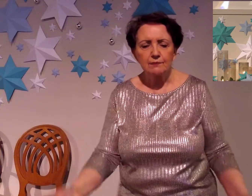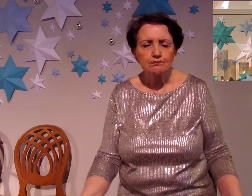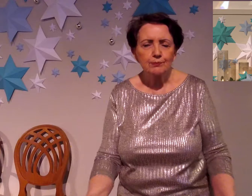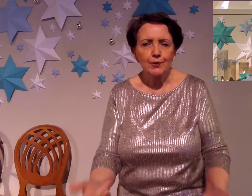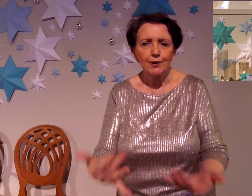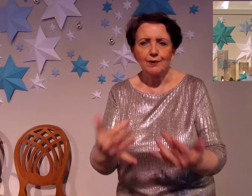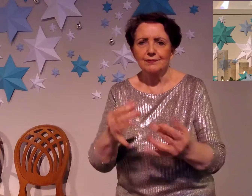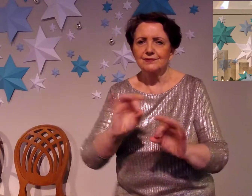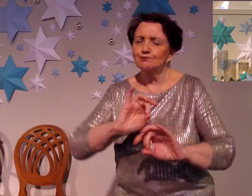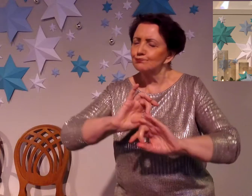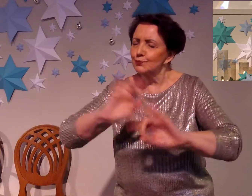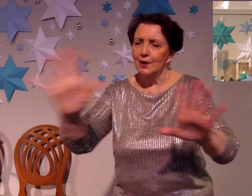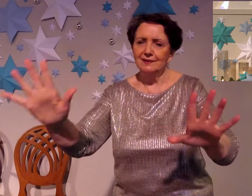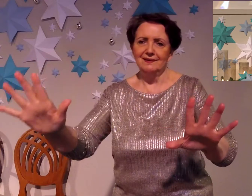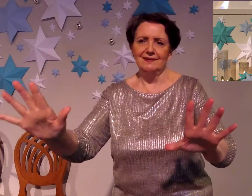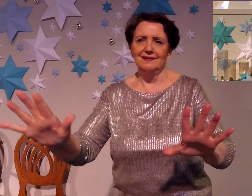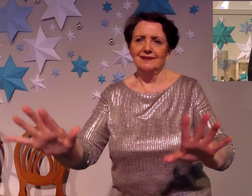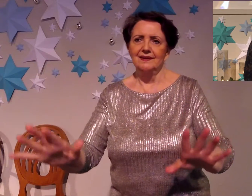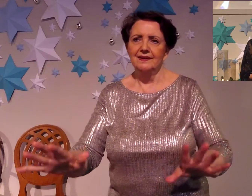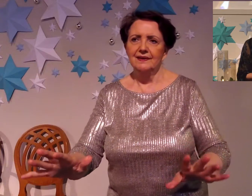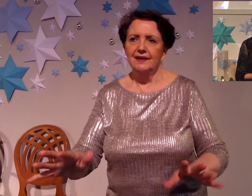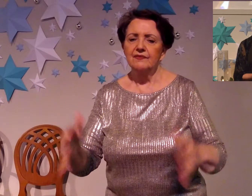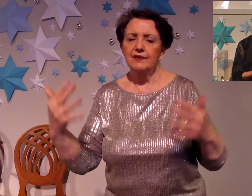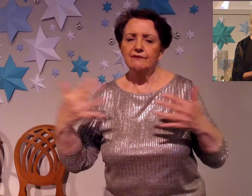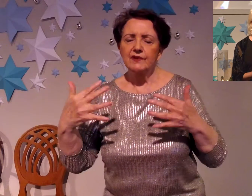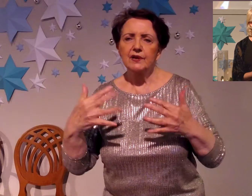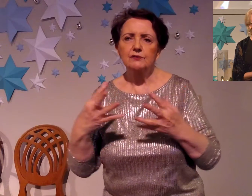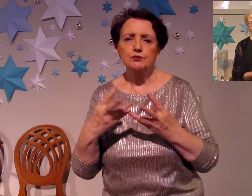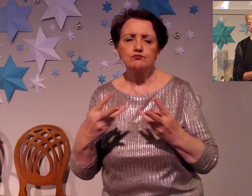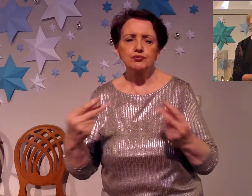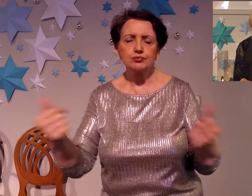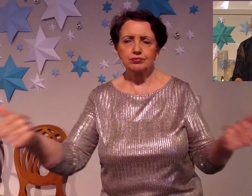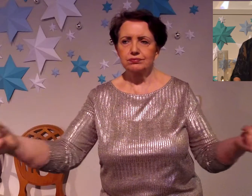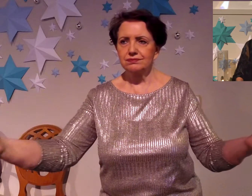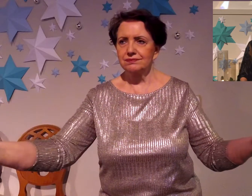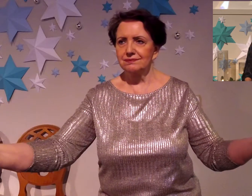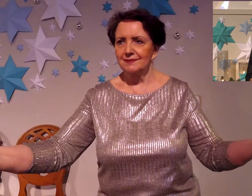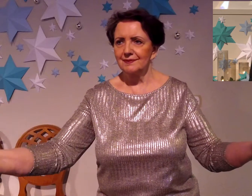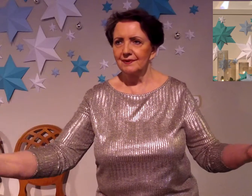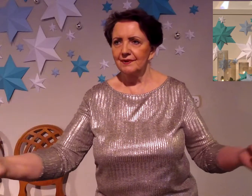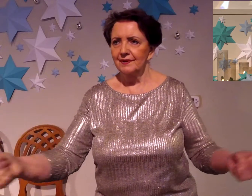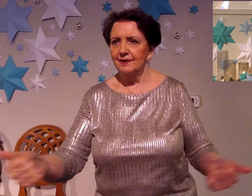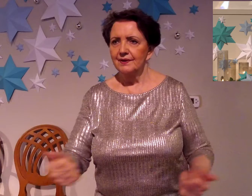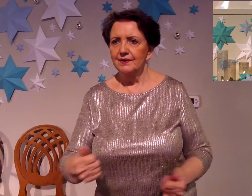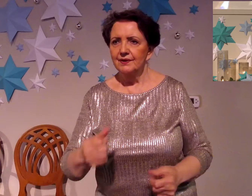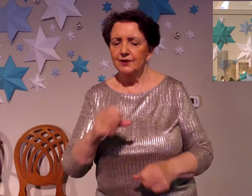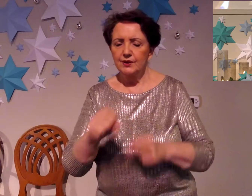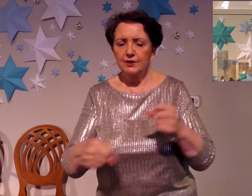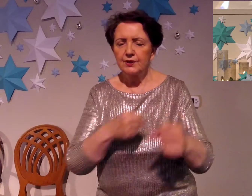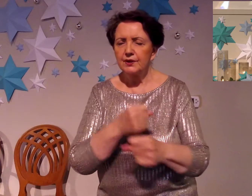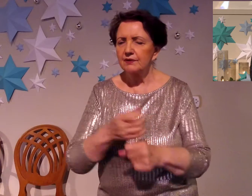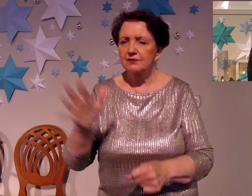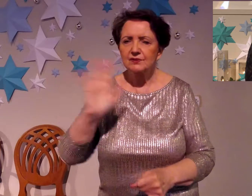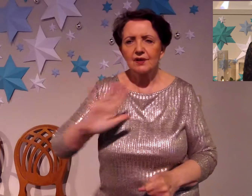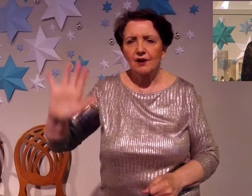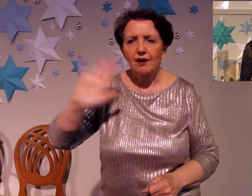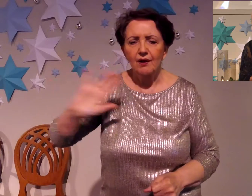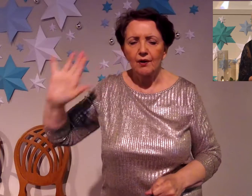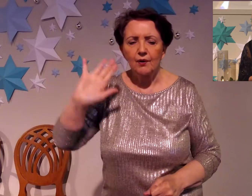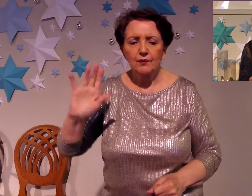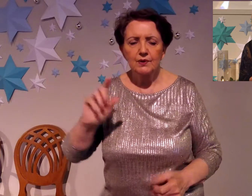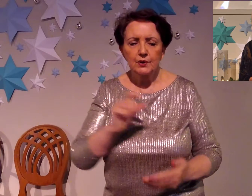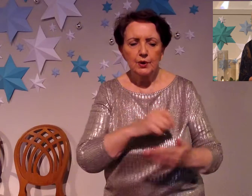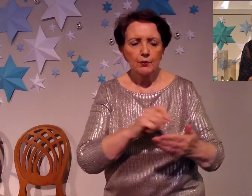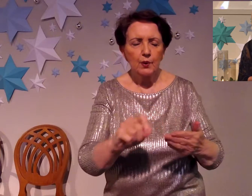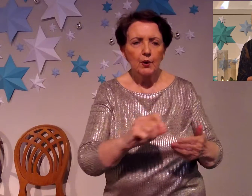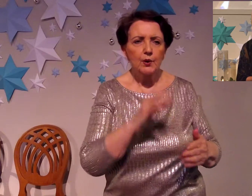so brightly, and it burns away the fear. Jerry Jampolsky was right. Years and years ago, he wrote a beautiful book called